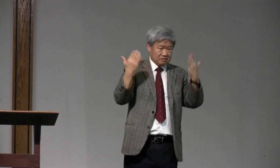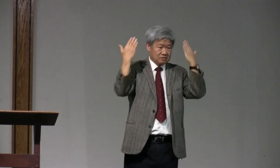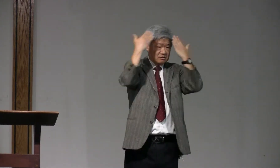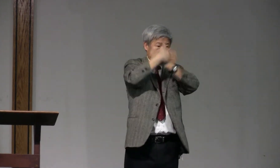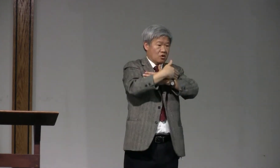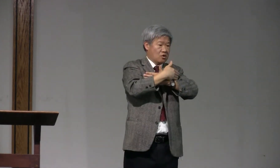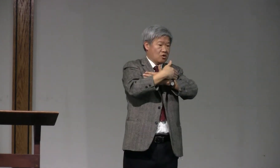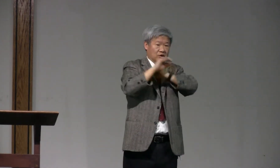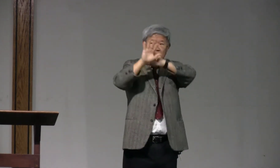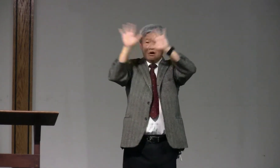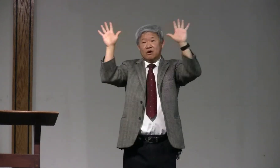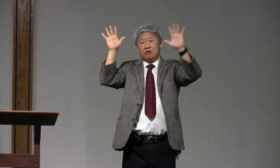maybe someone